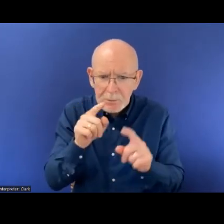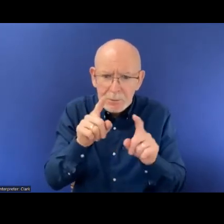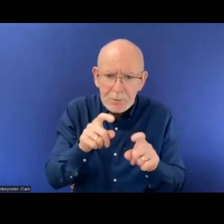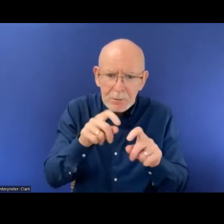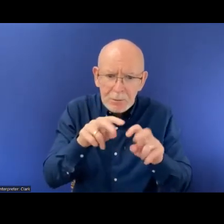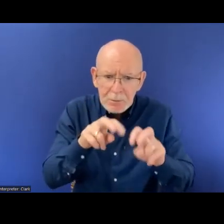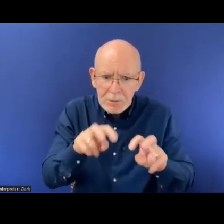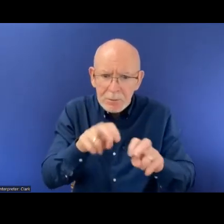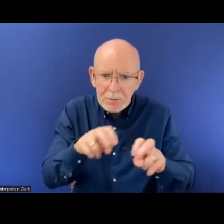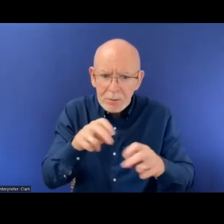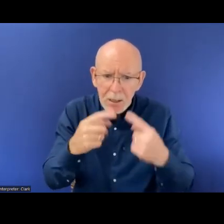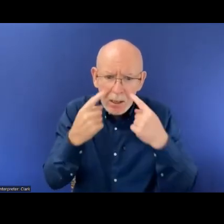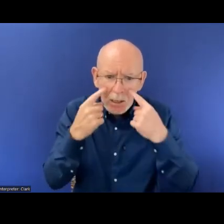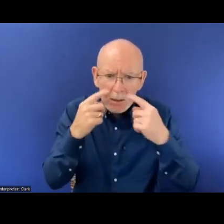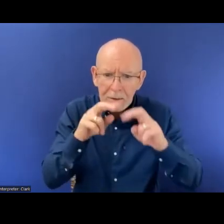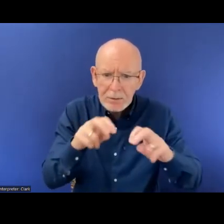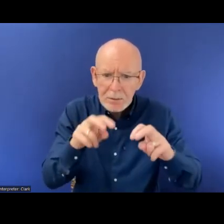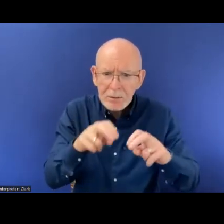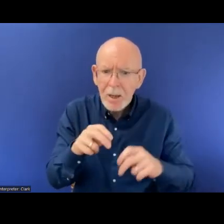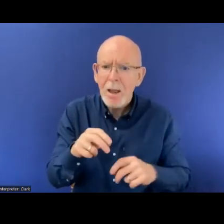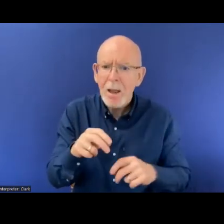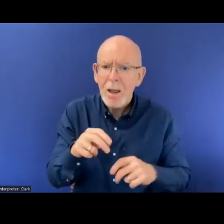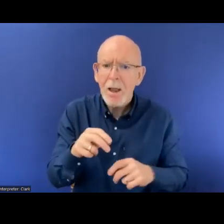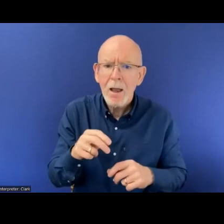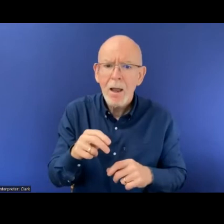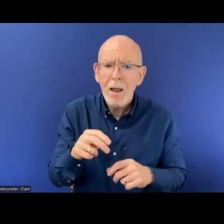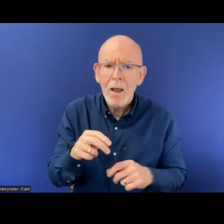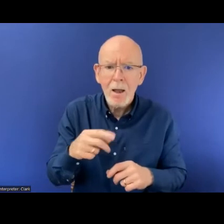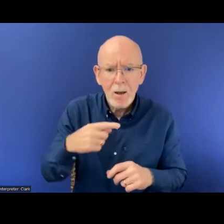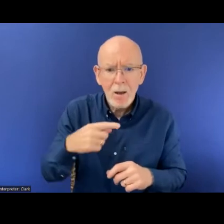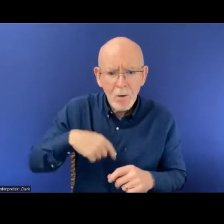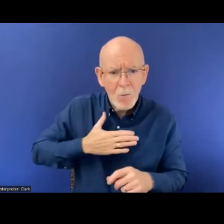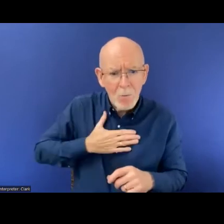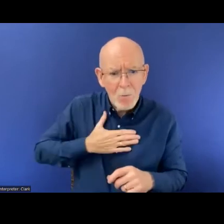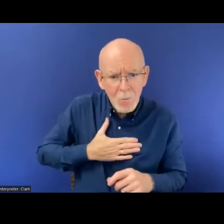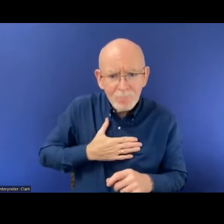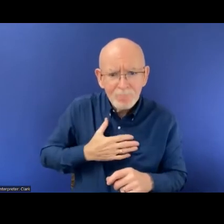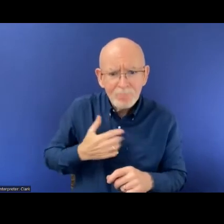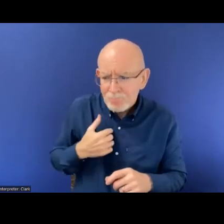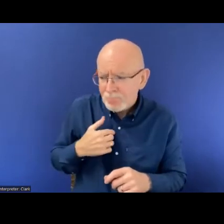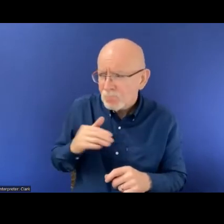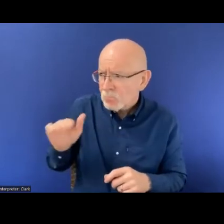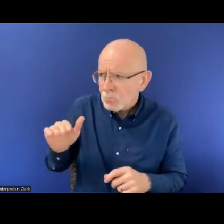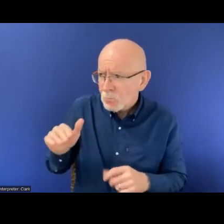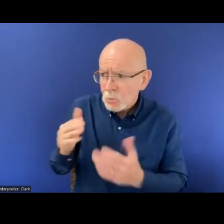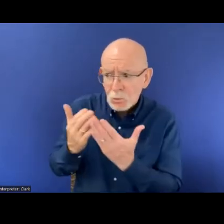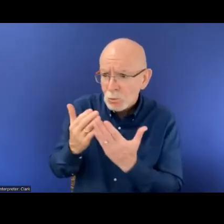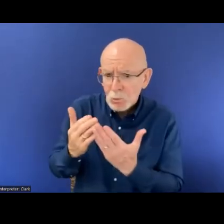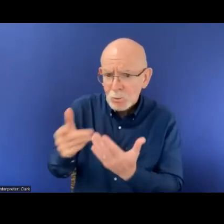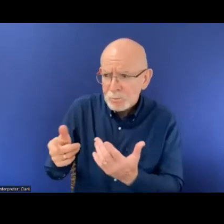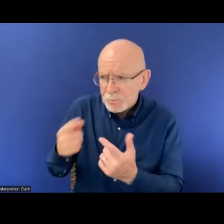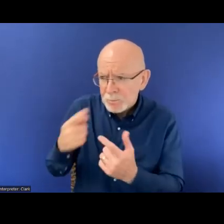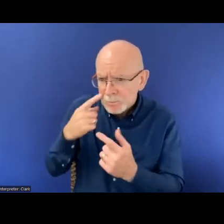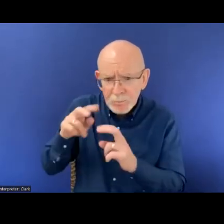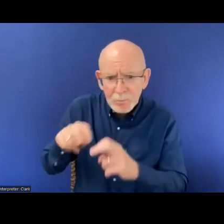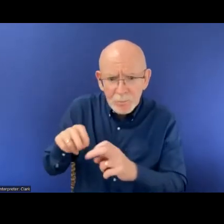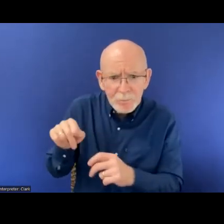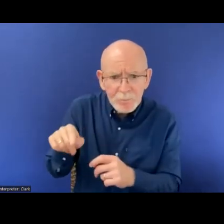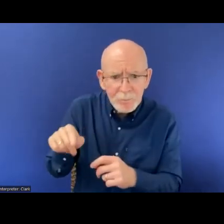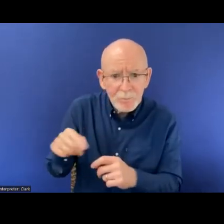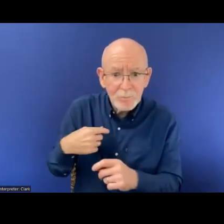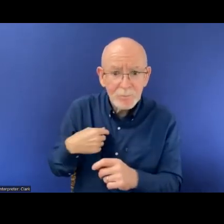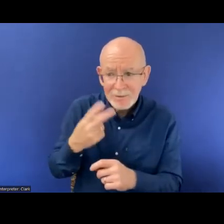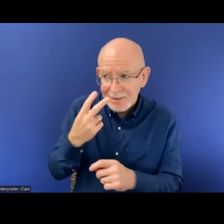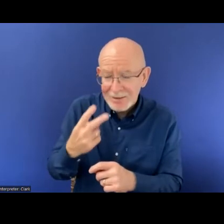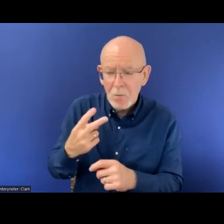huge change and an impact on her because she couldn't see the chalkboard clearly, and even at home she couldn't even